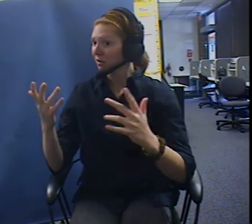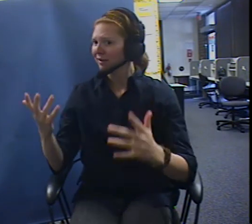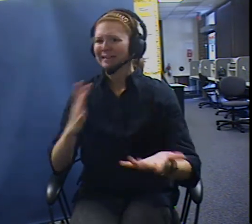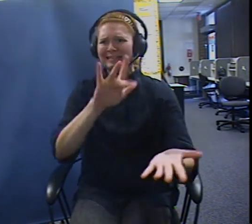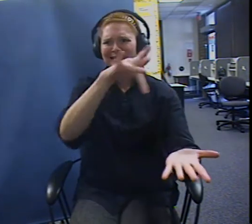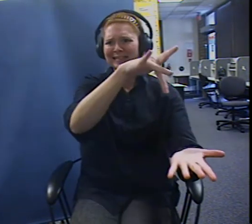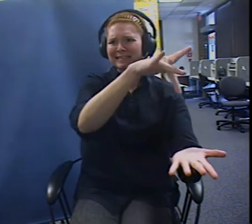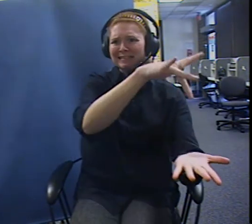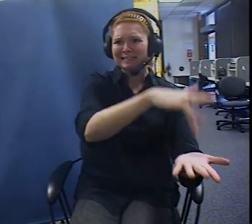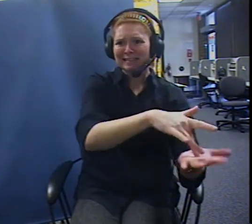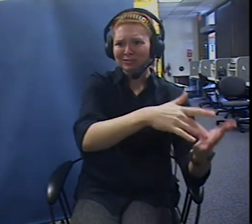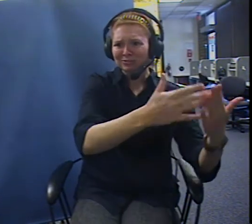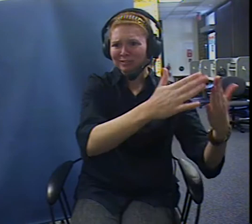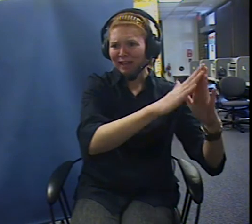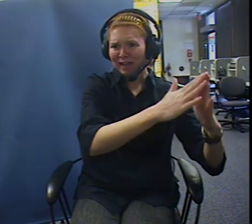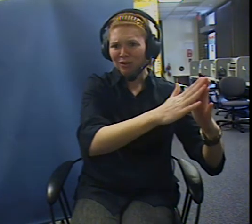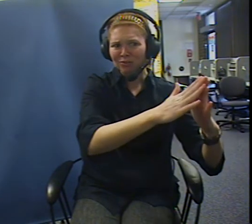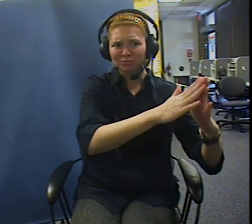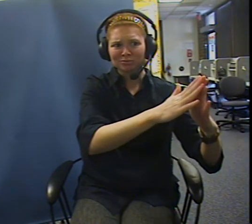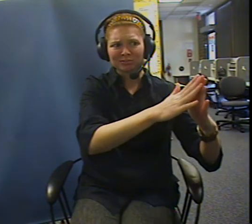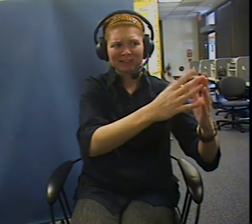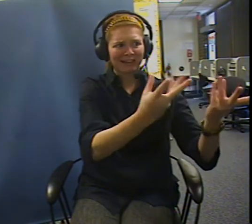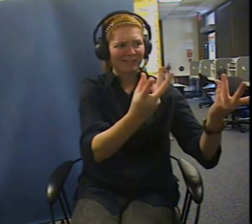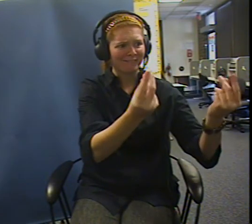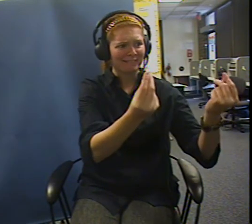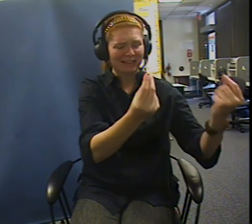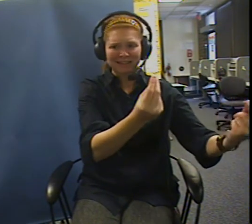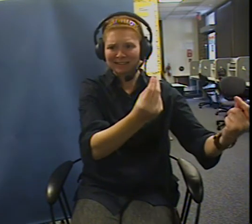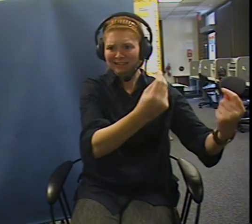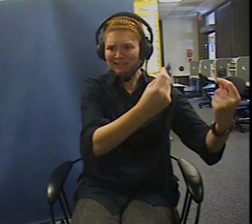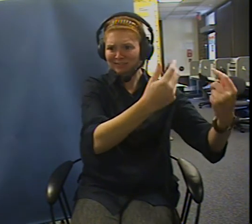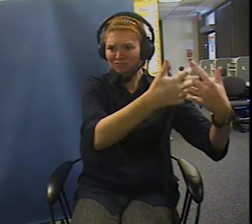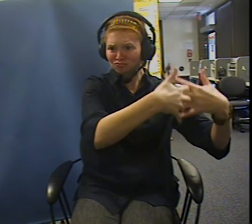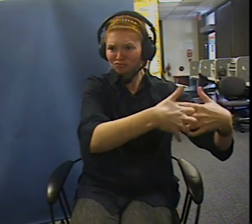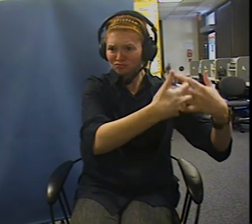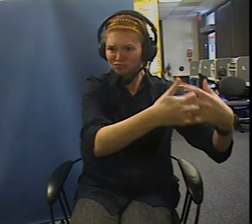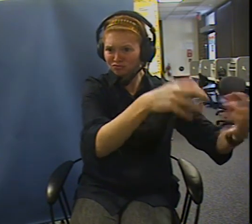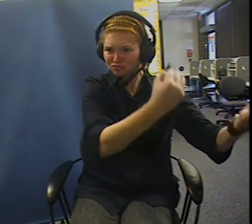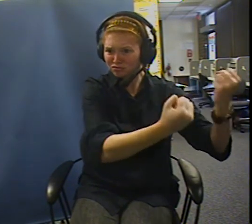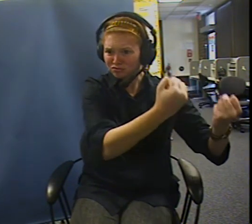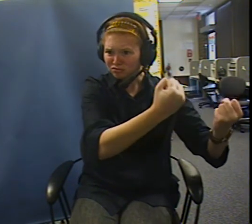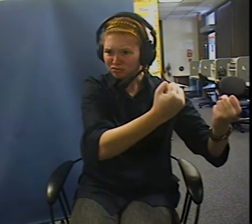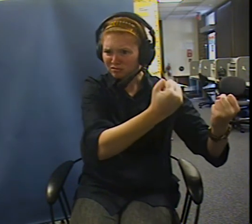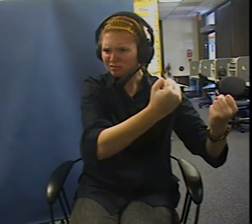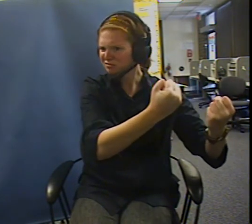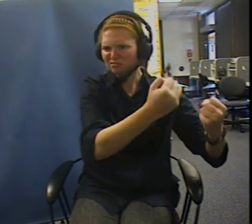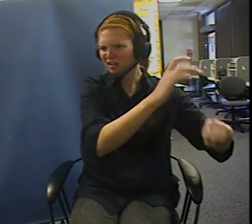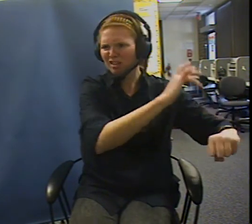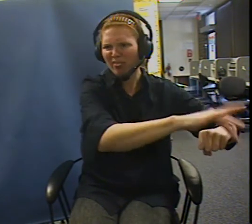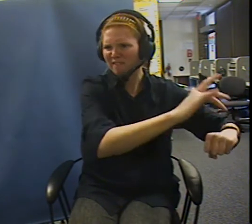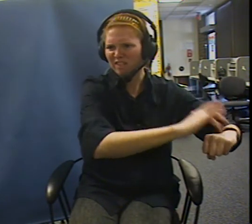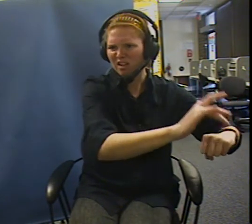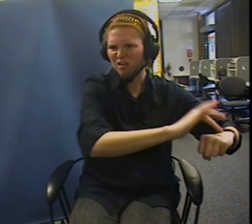the downtowns. So that was a third factor for encouraging manufacturing to move out.